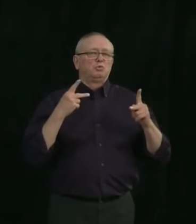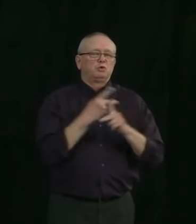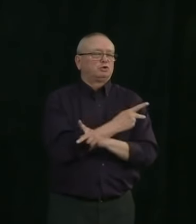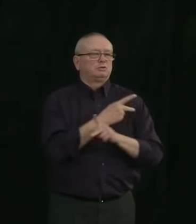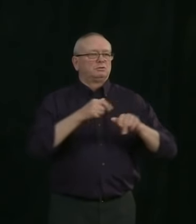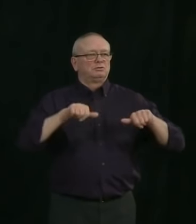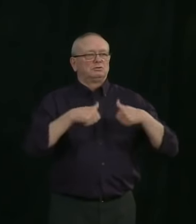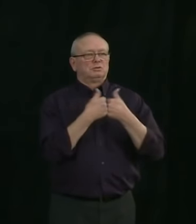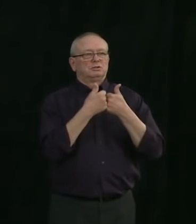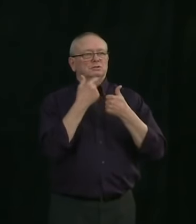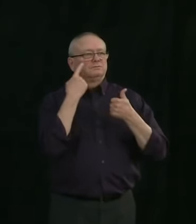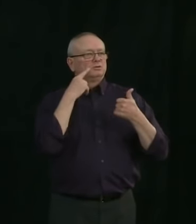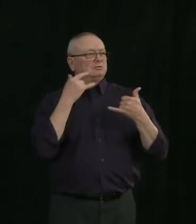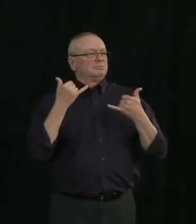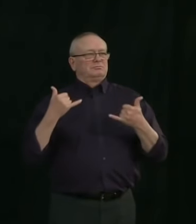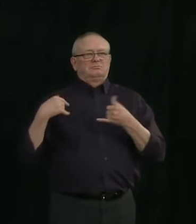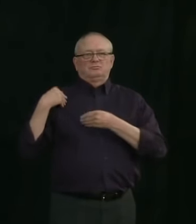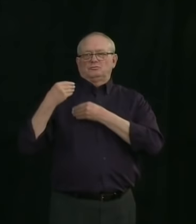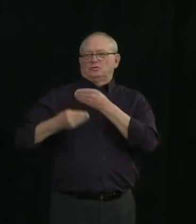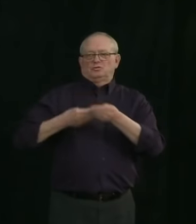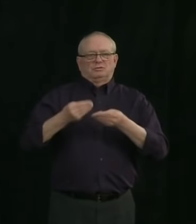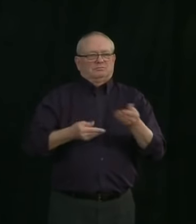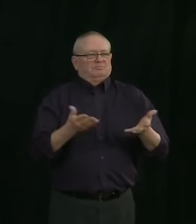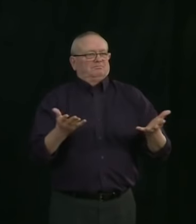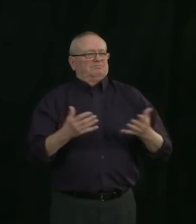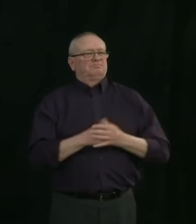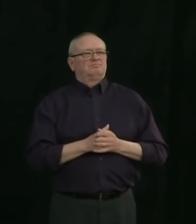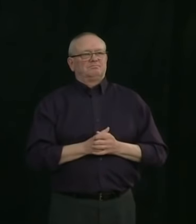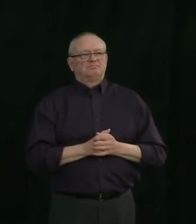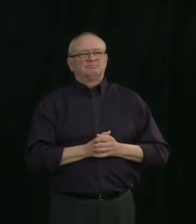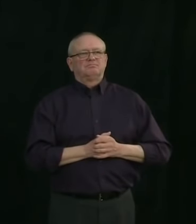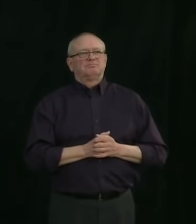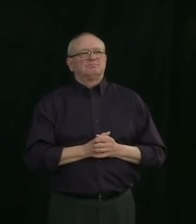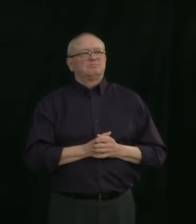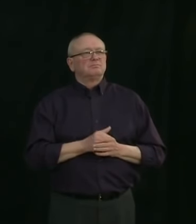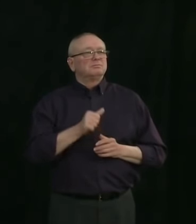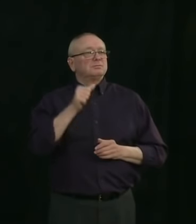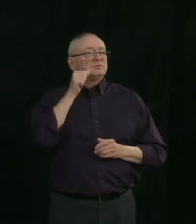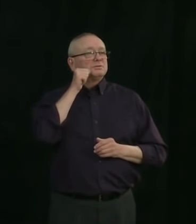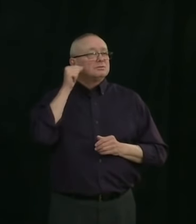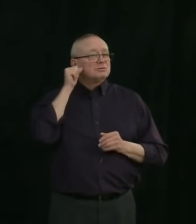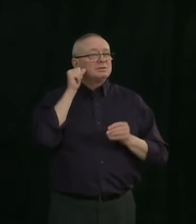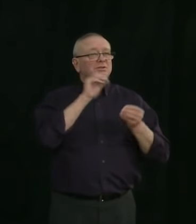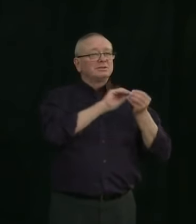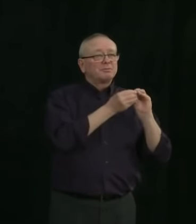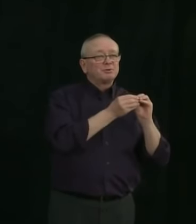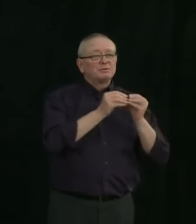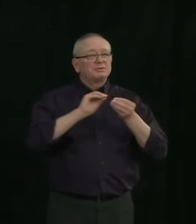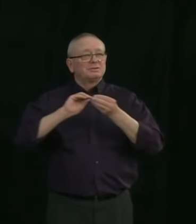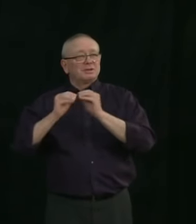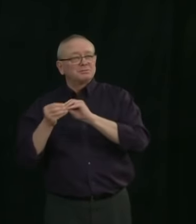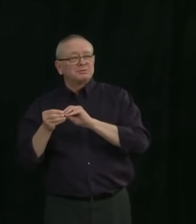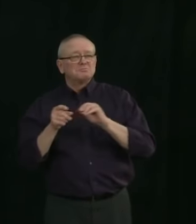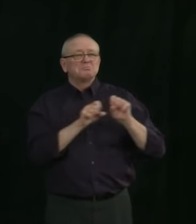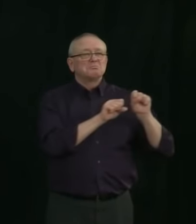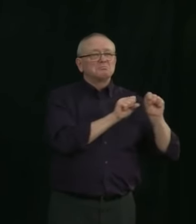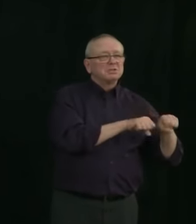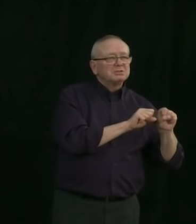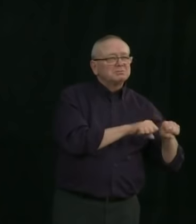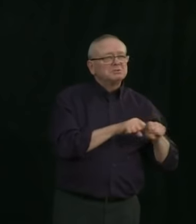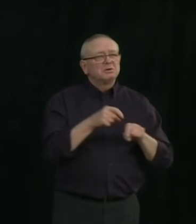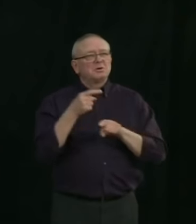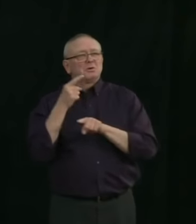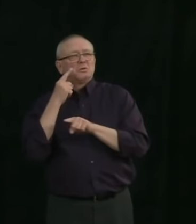released Alberta's modelling data yesterday, showing the probable and worst-case scenarios that Alberta may face in the weeks ahead. In